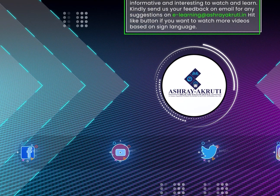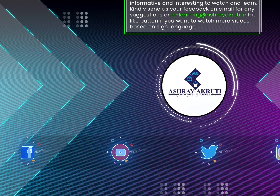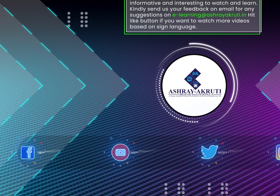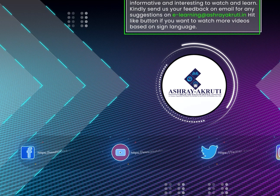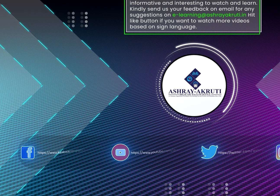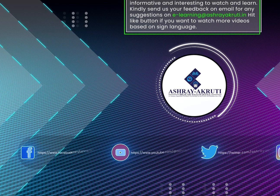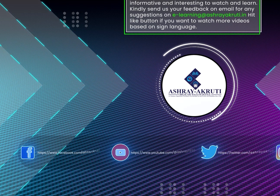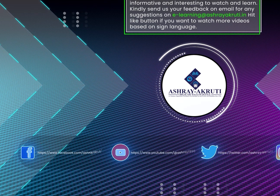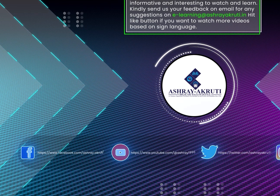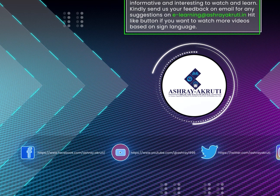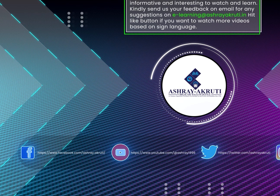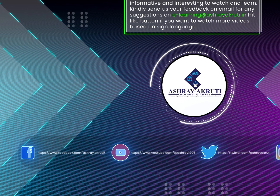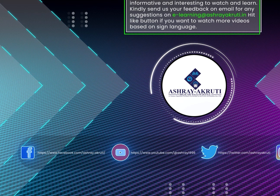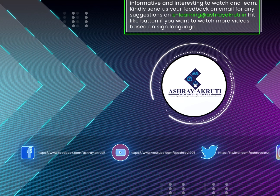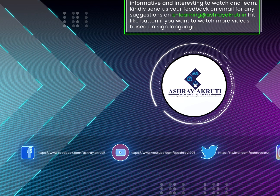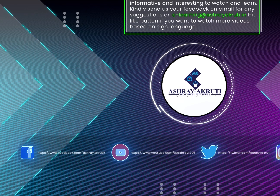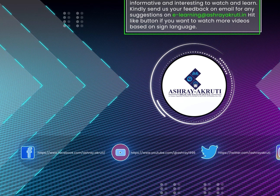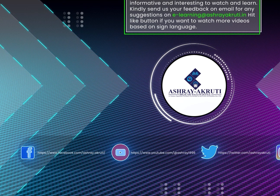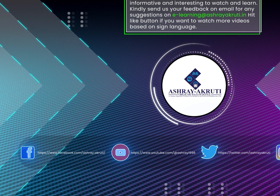Add color. Adele. Politik. penalty. So To be